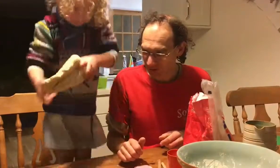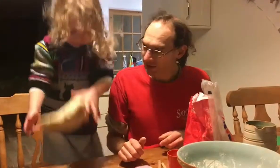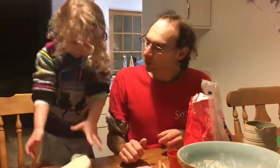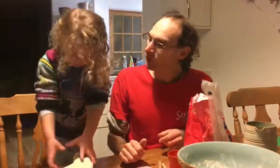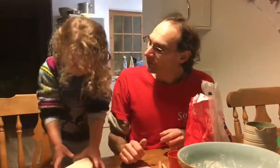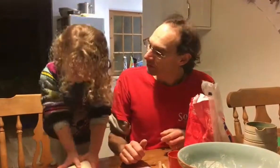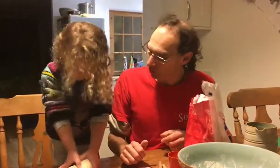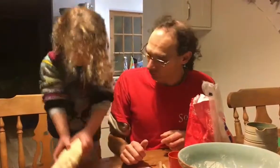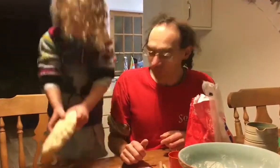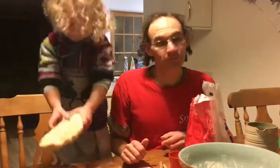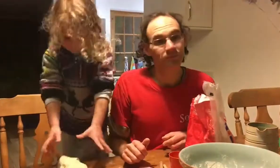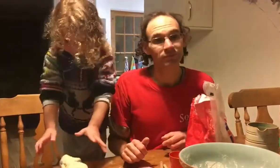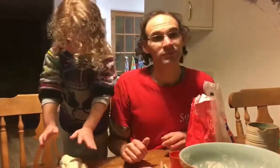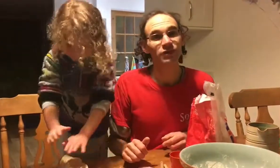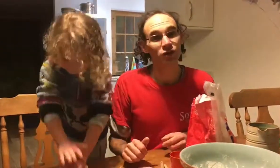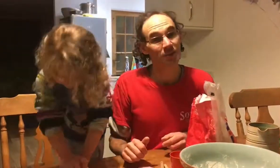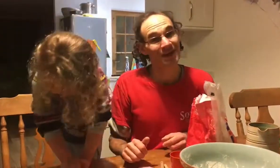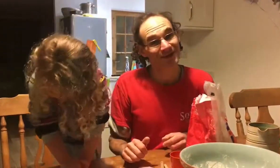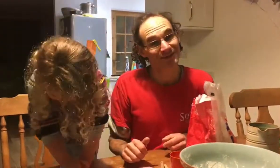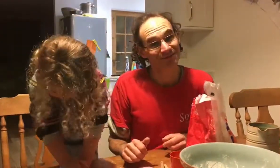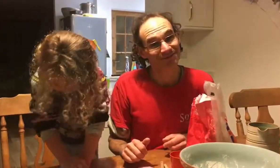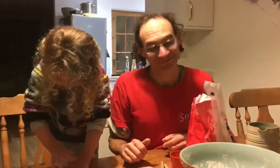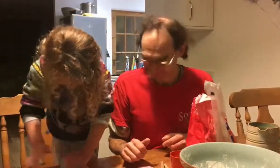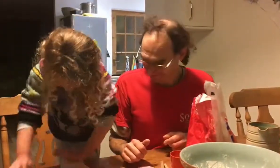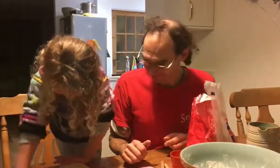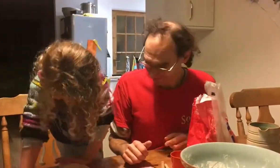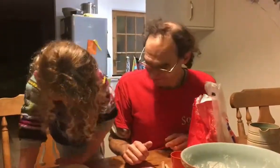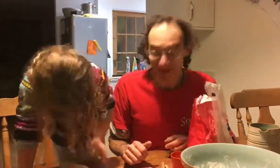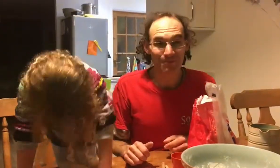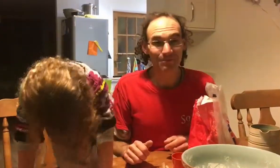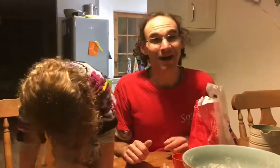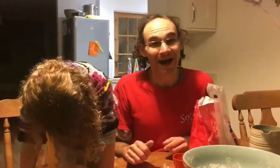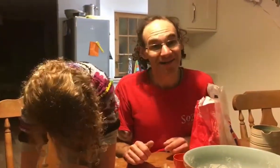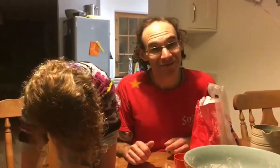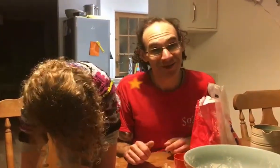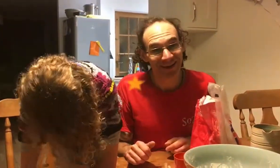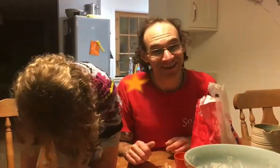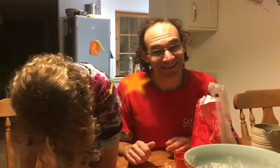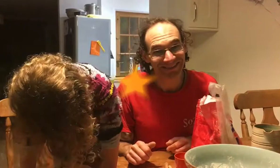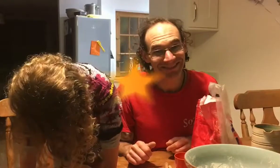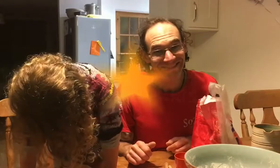And when they're cool, you can paint them. I'm gonna love it. Bye everyone. I'm gonna